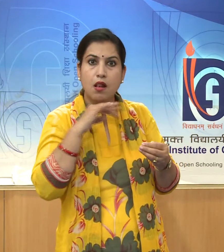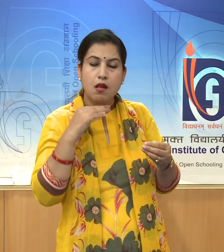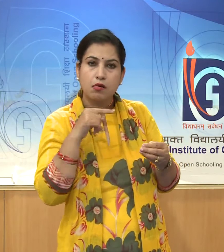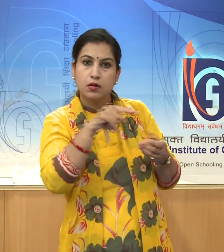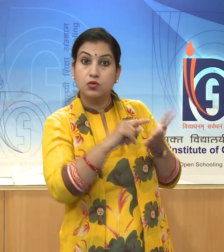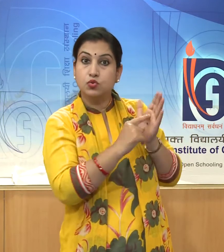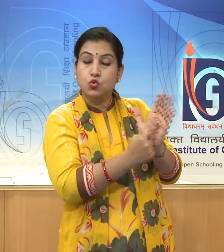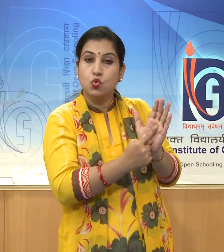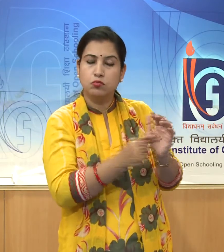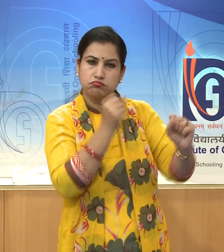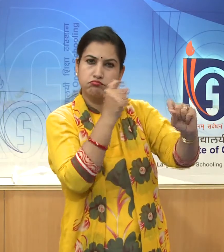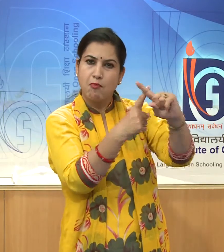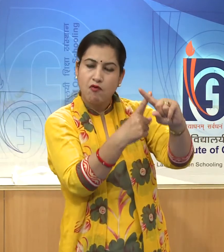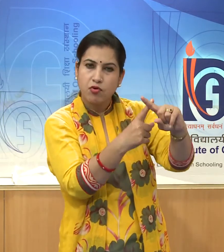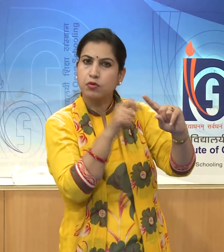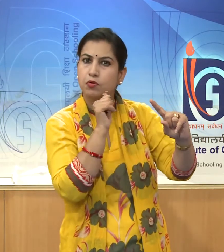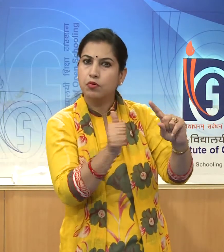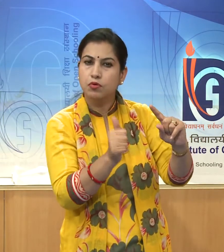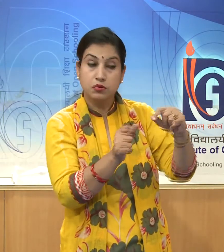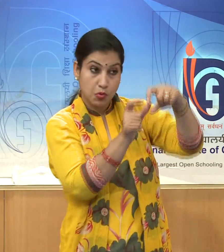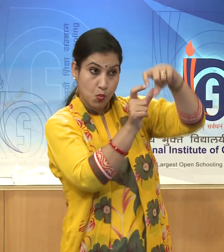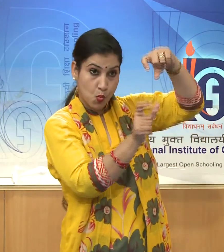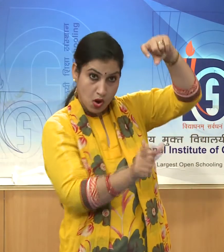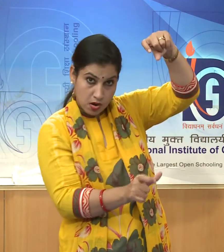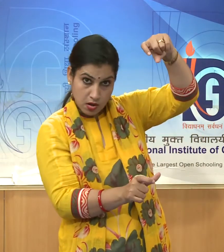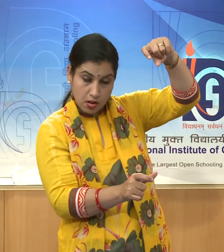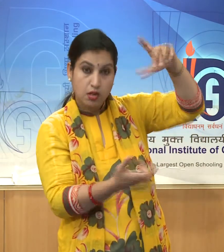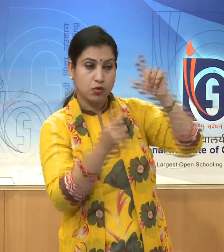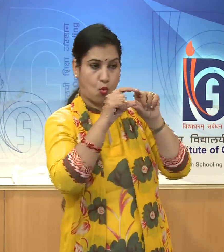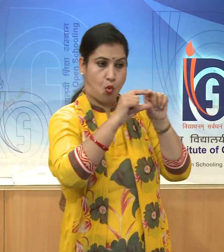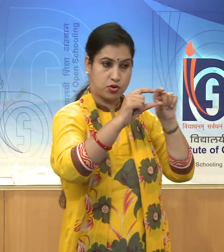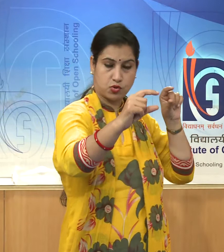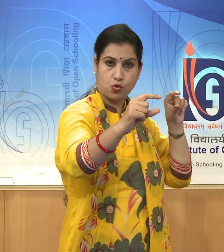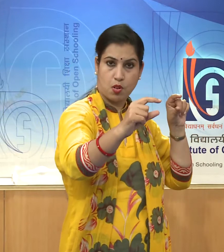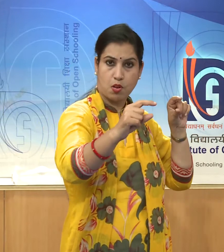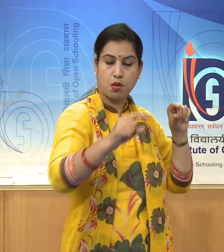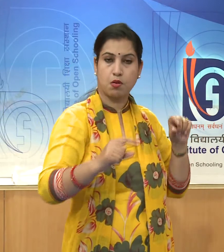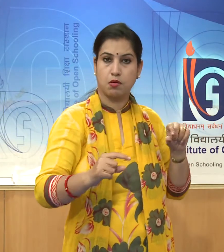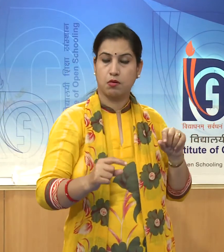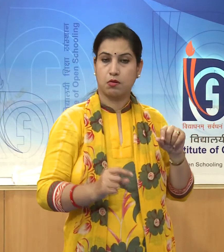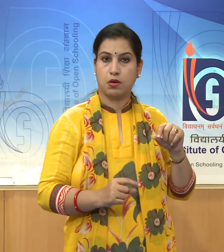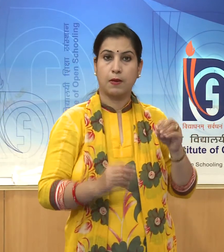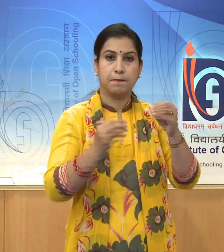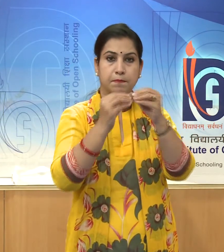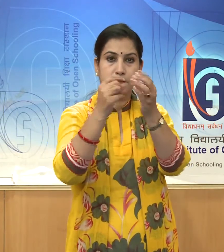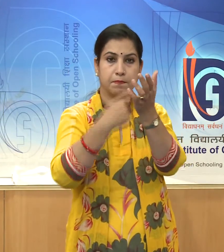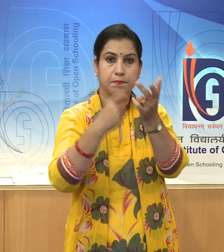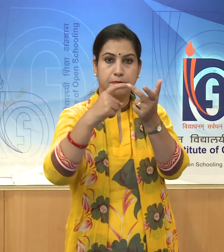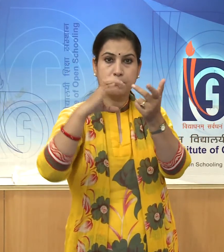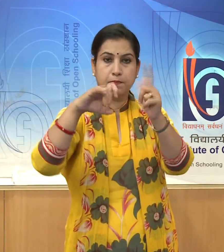shows perfect vertical and horizontal breaks